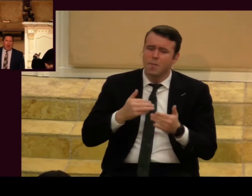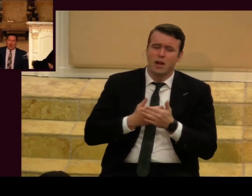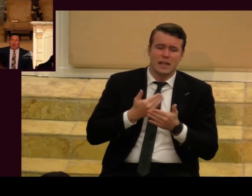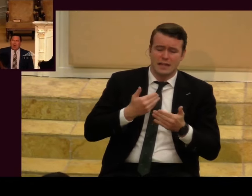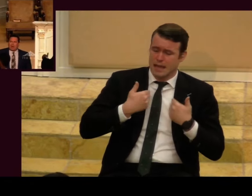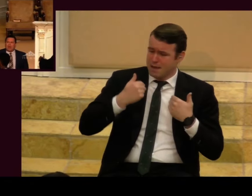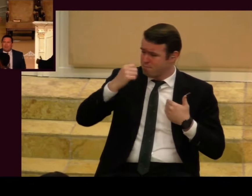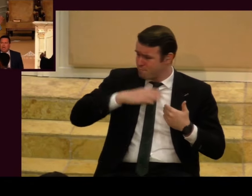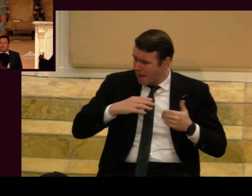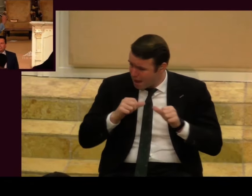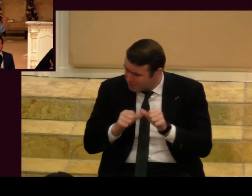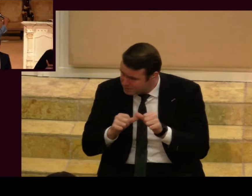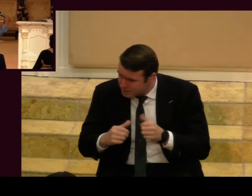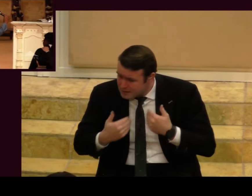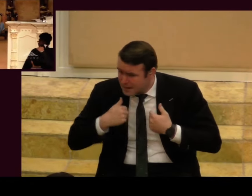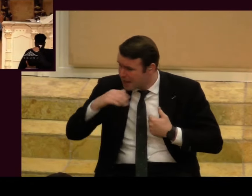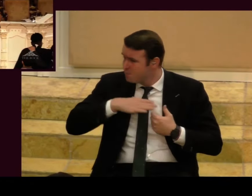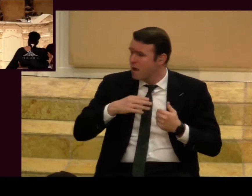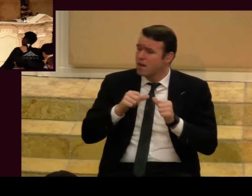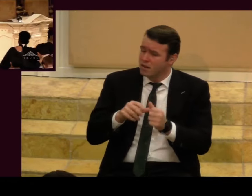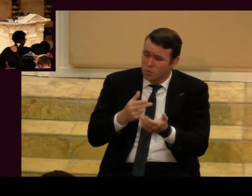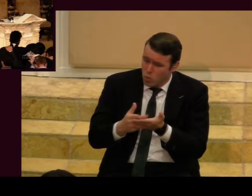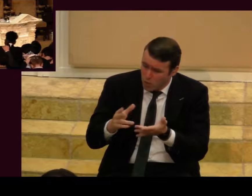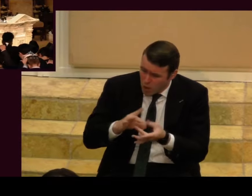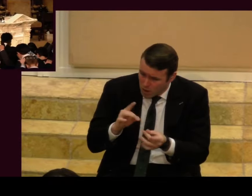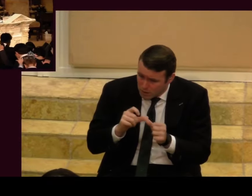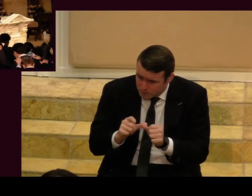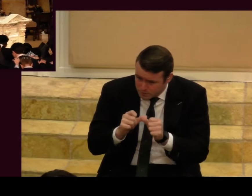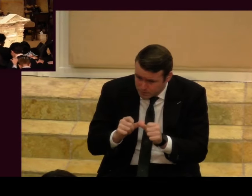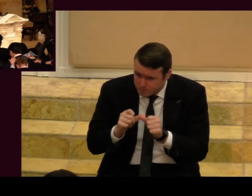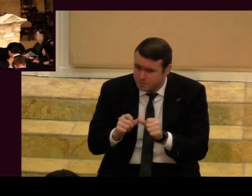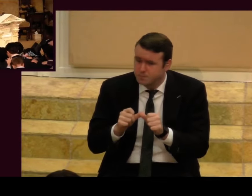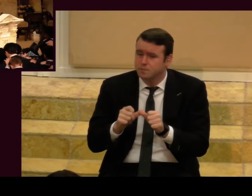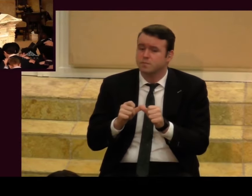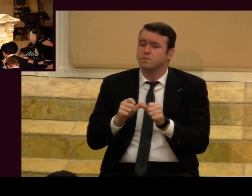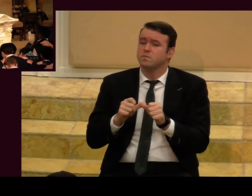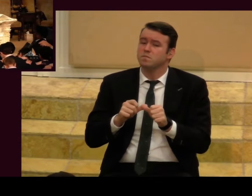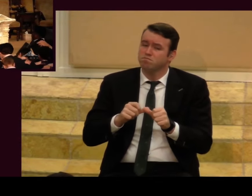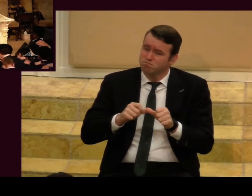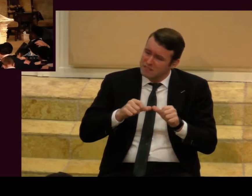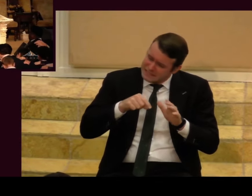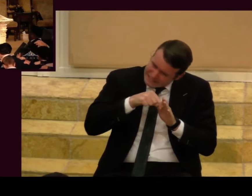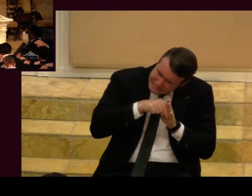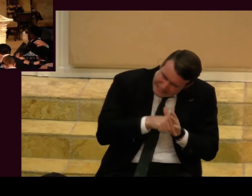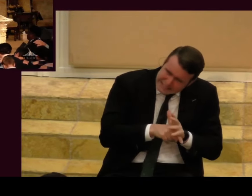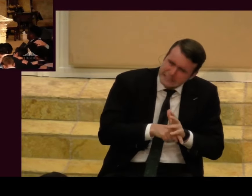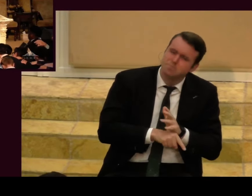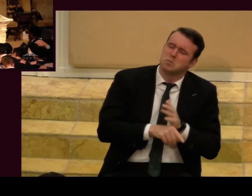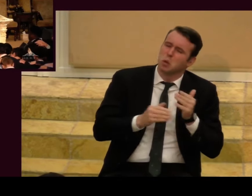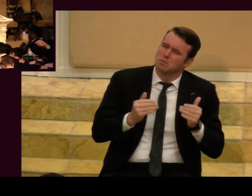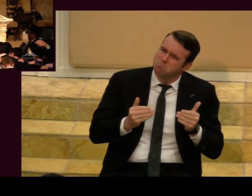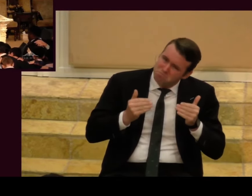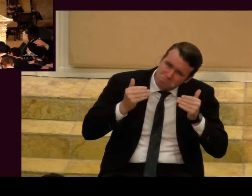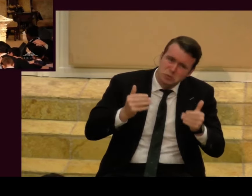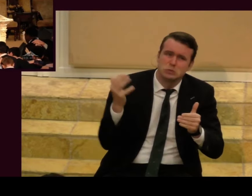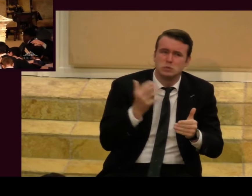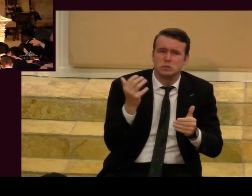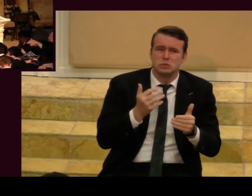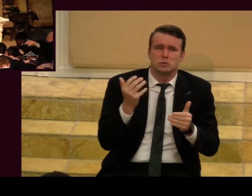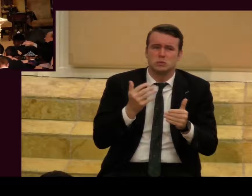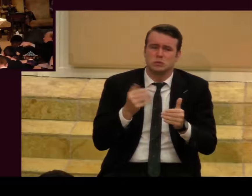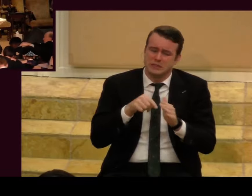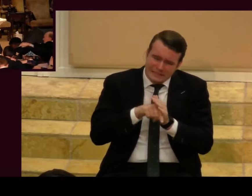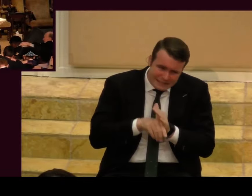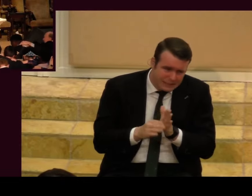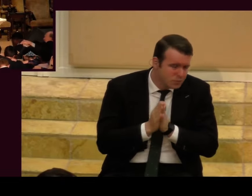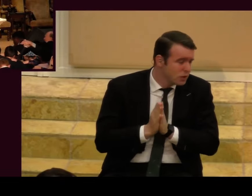Come on, young man. Come on, young man. Get in the Holy Ghost. Come on, dig deep in the. Go to the next level. Go